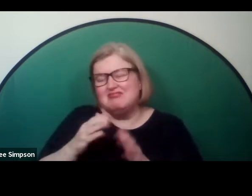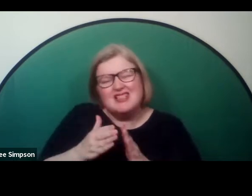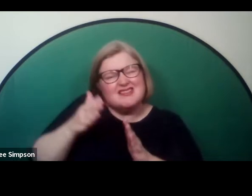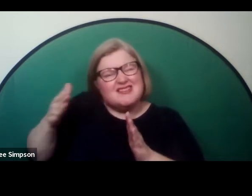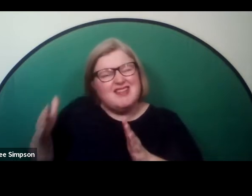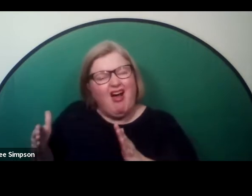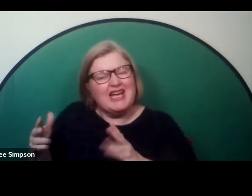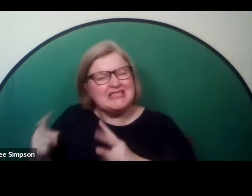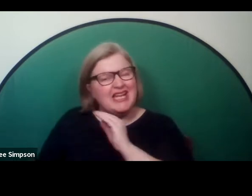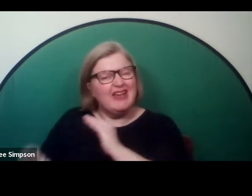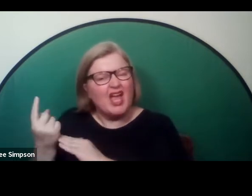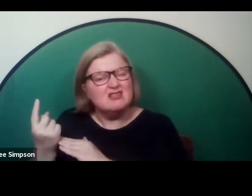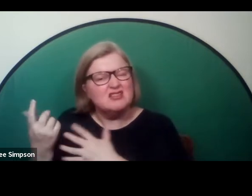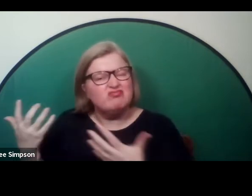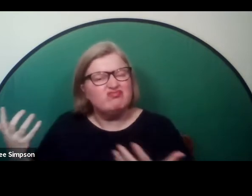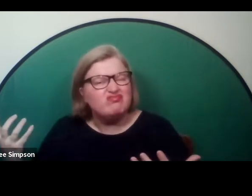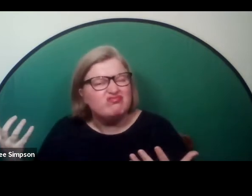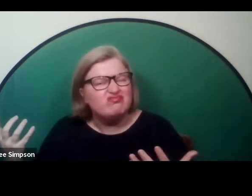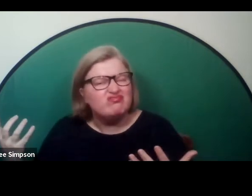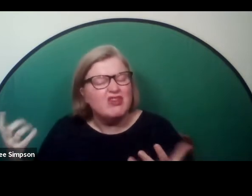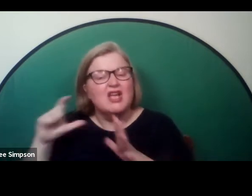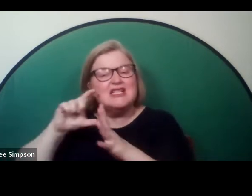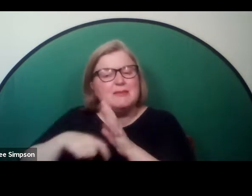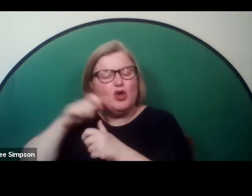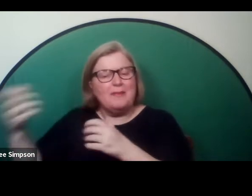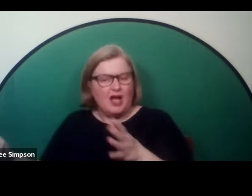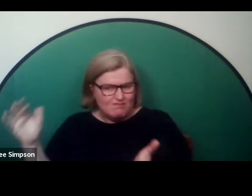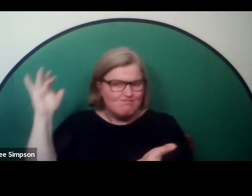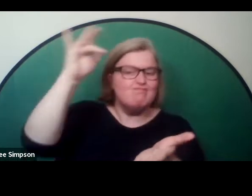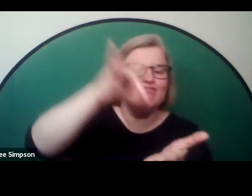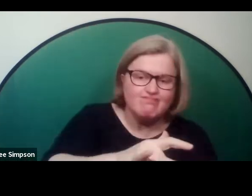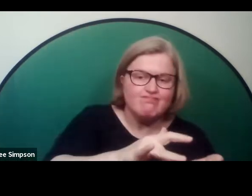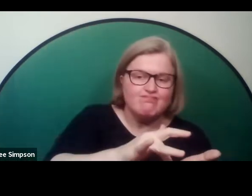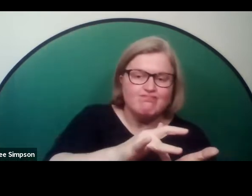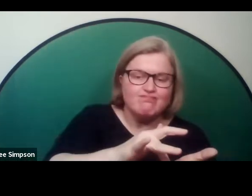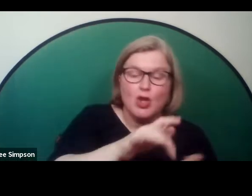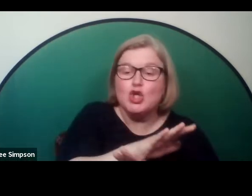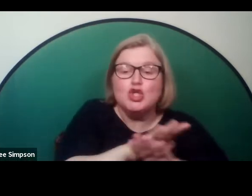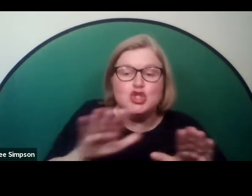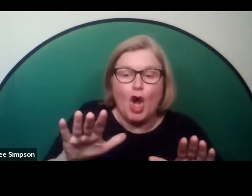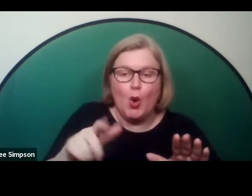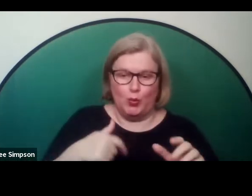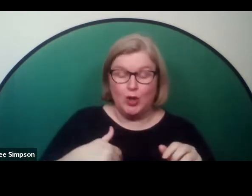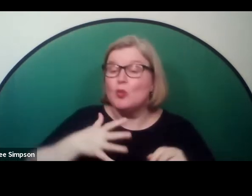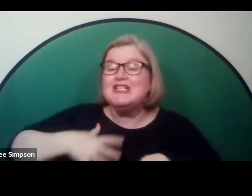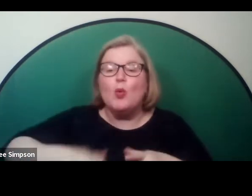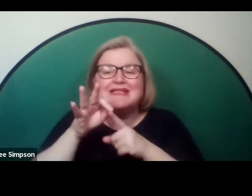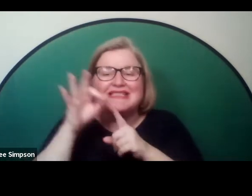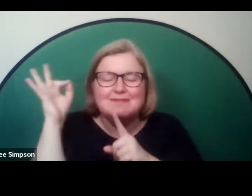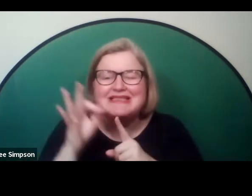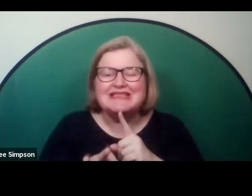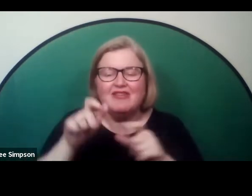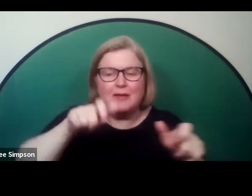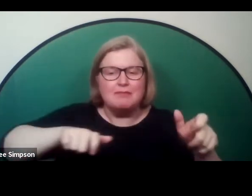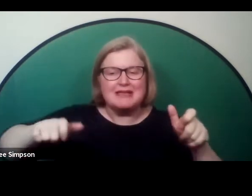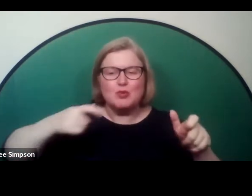the agenda. Disability hasn't really been front and center. I don't think we're not arguing for special, specific, people